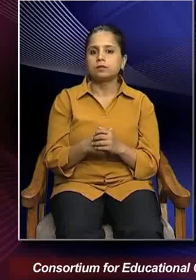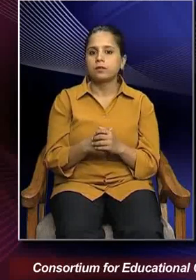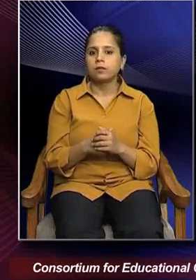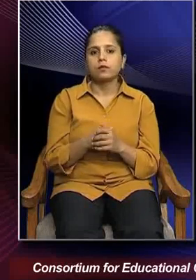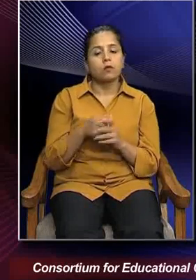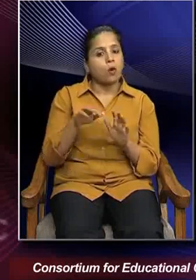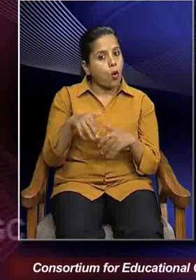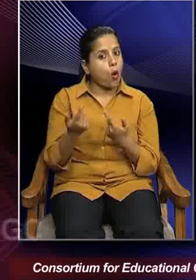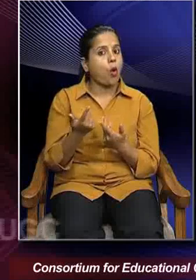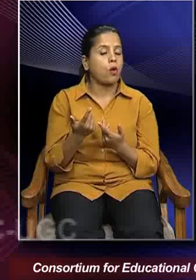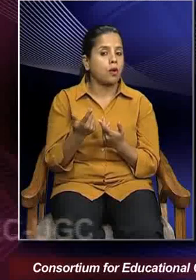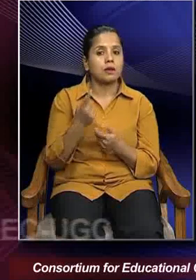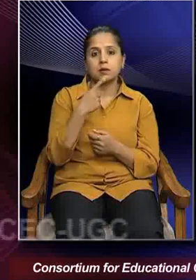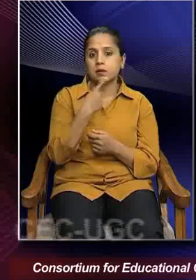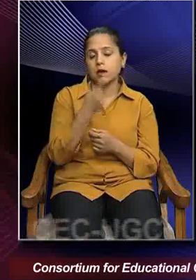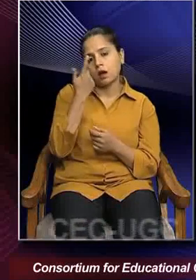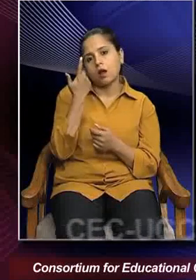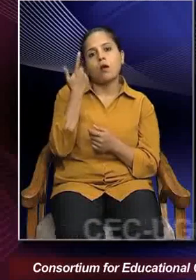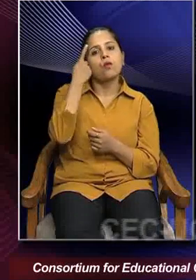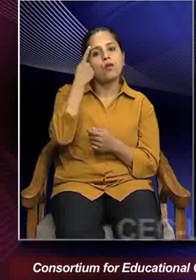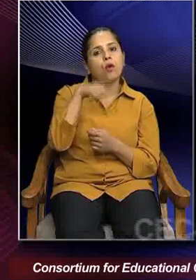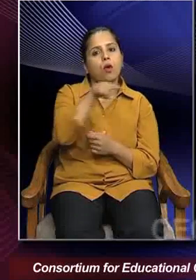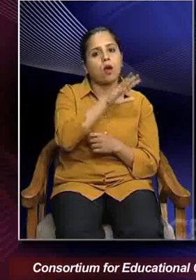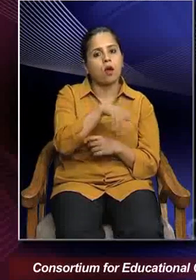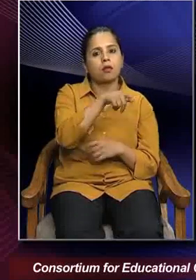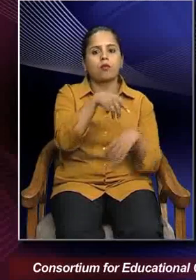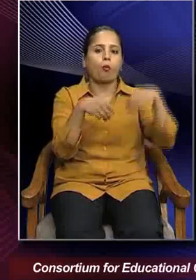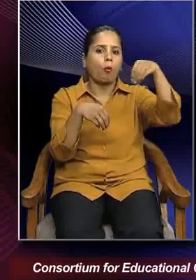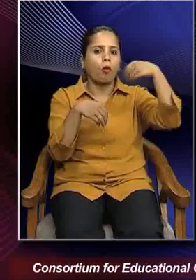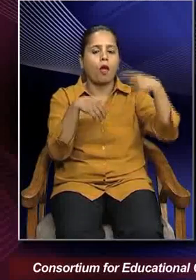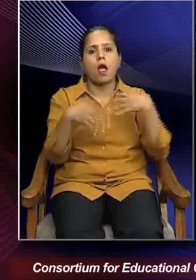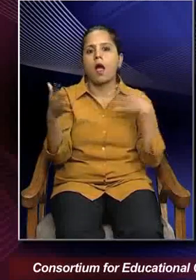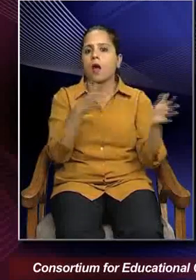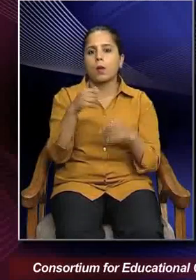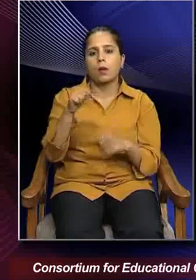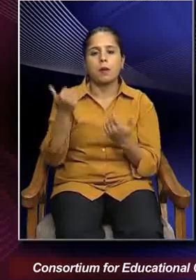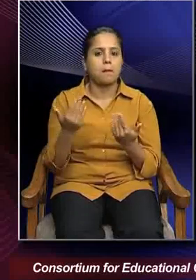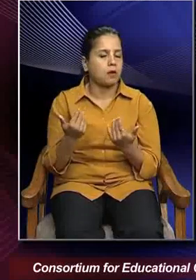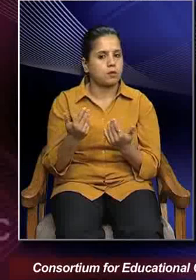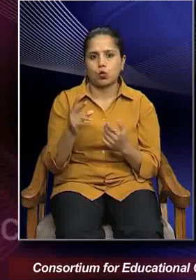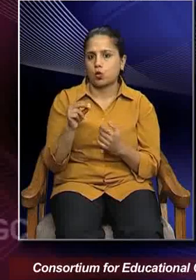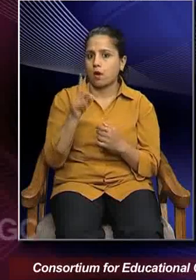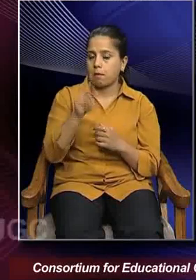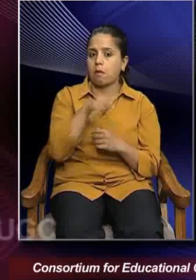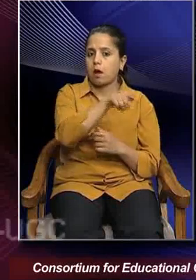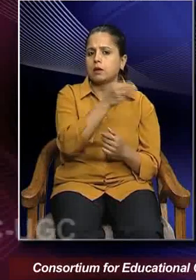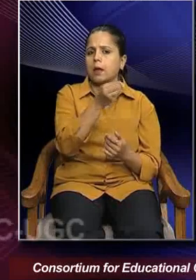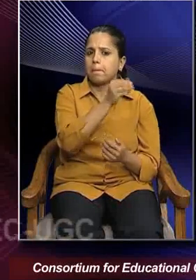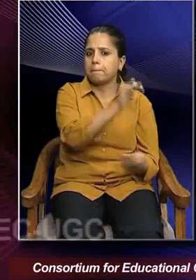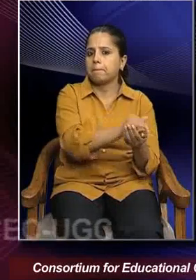or they cannot, they cannot hang loose in the air, but must be contained